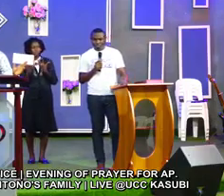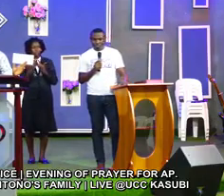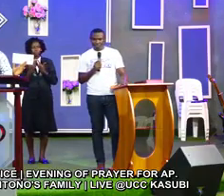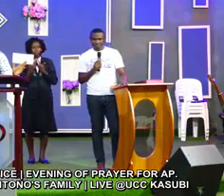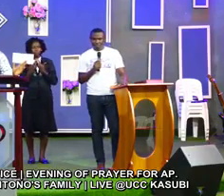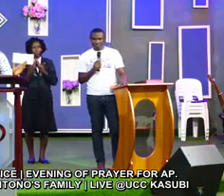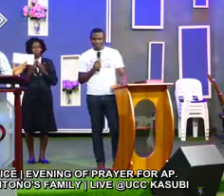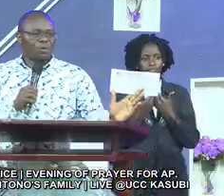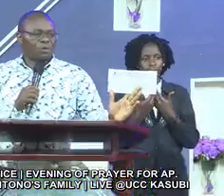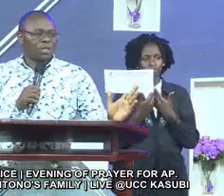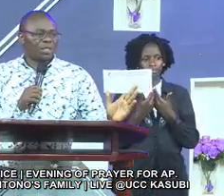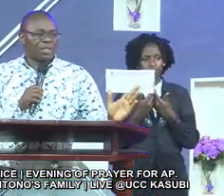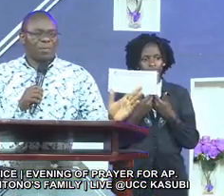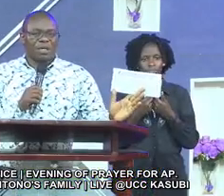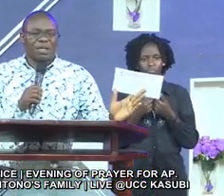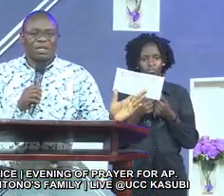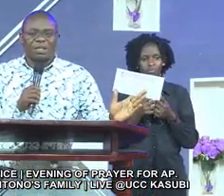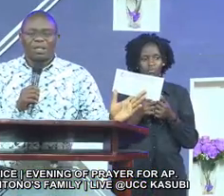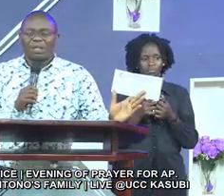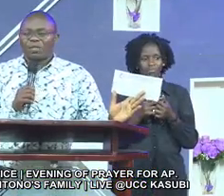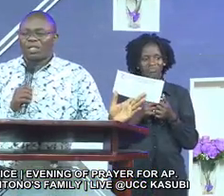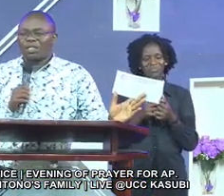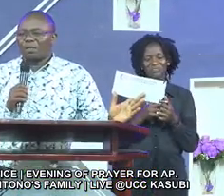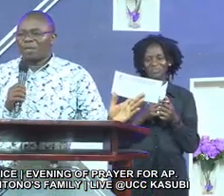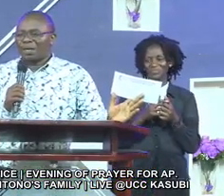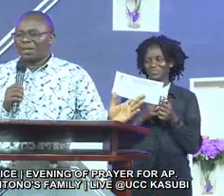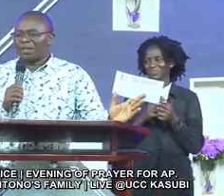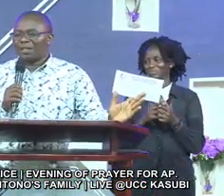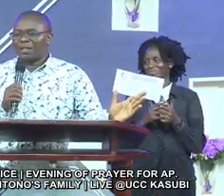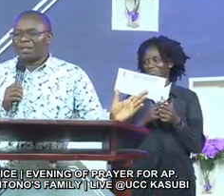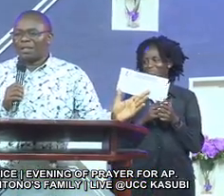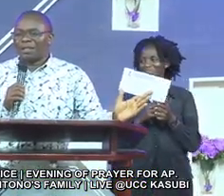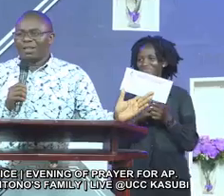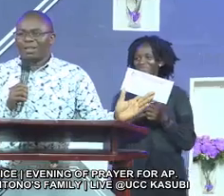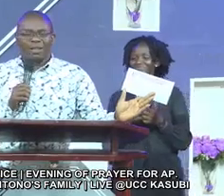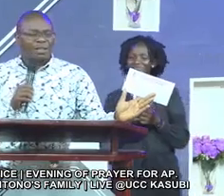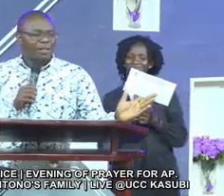Munyambe komu, tulima kere, wantu chache lima kere. Tusigaza meka.